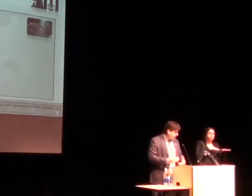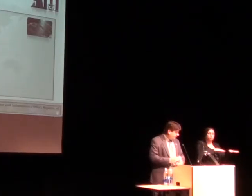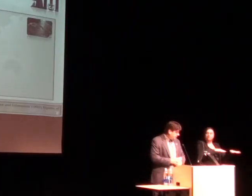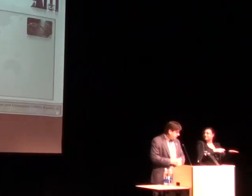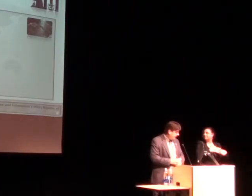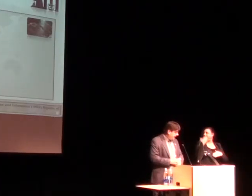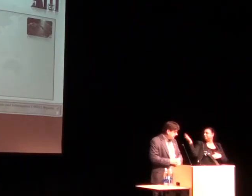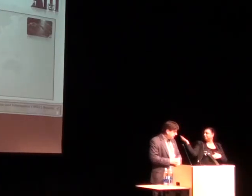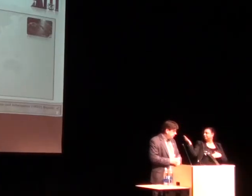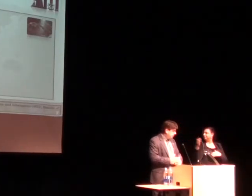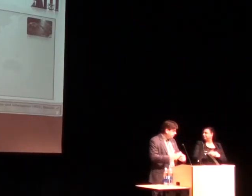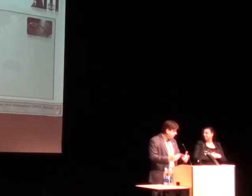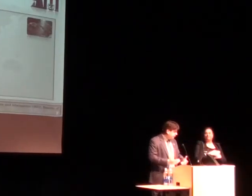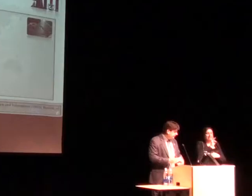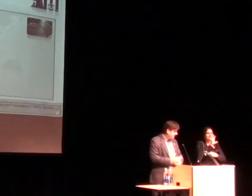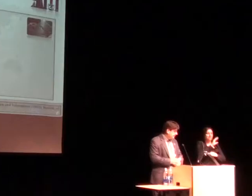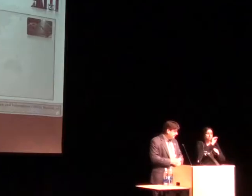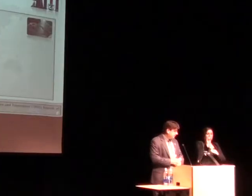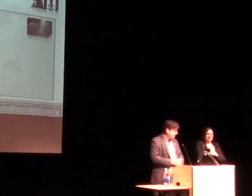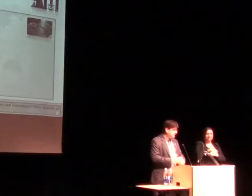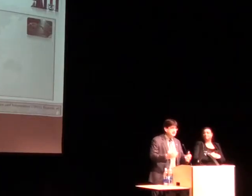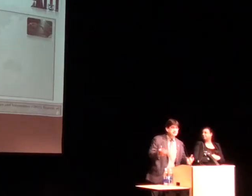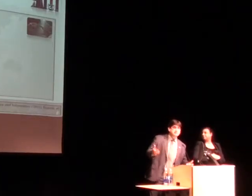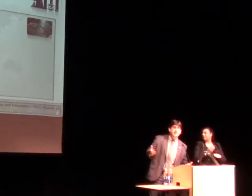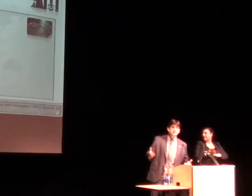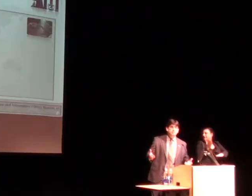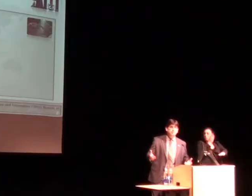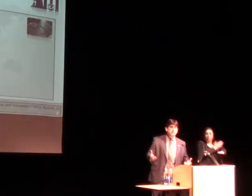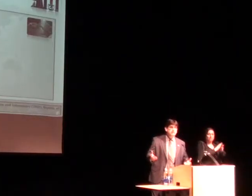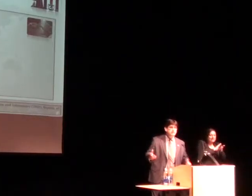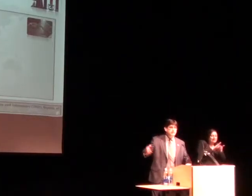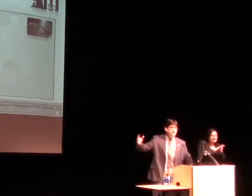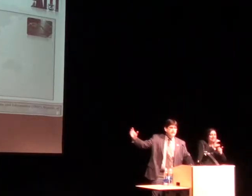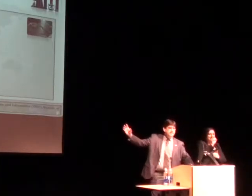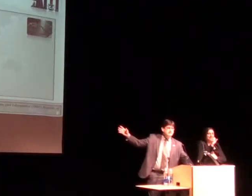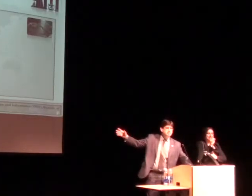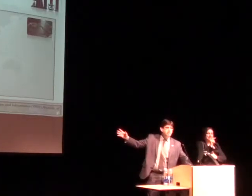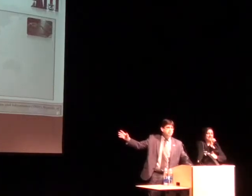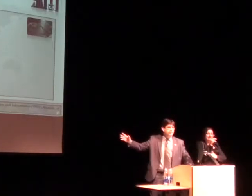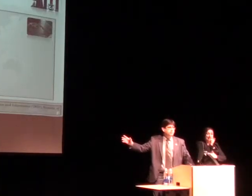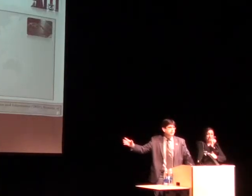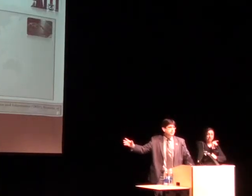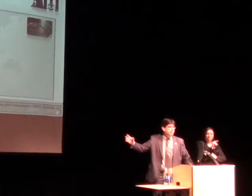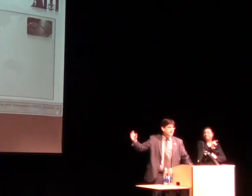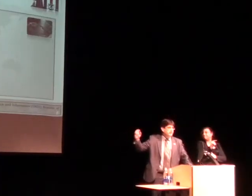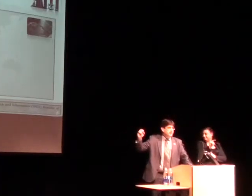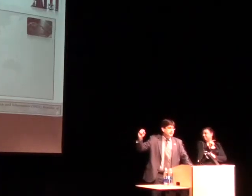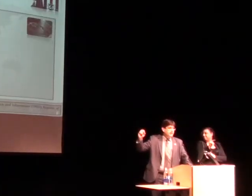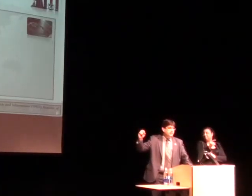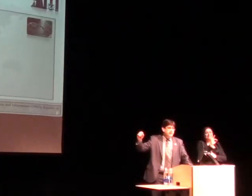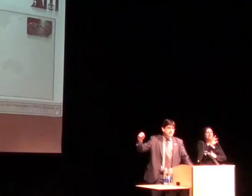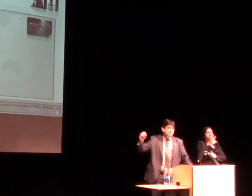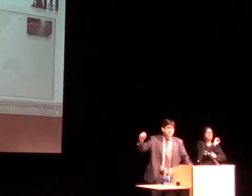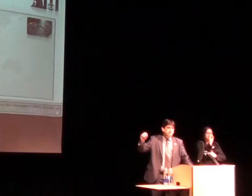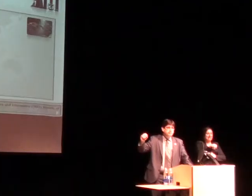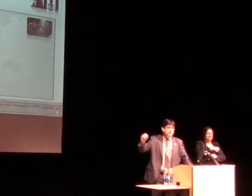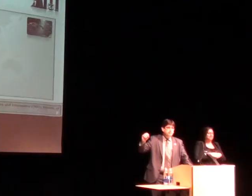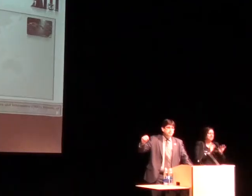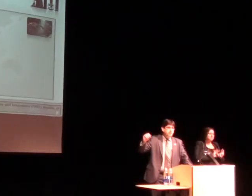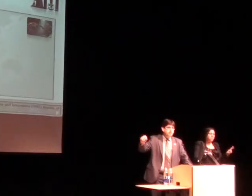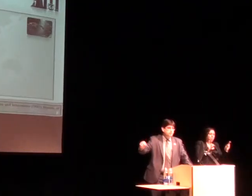percent of population with access to improved sanitation facilities is 93%. This is very important because every time that